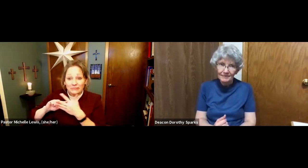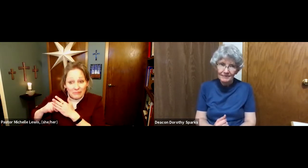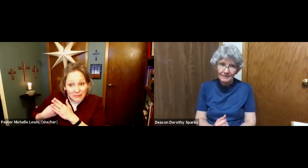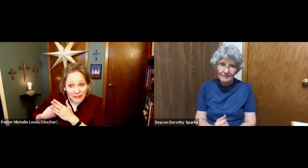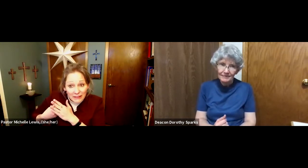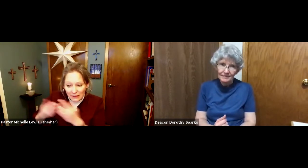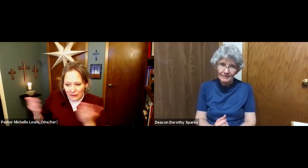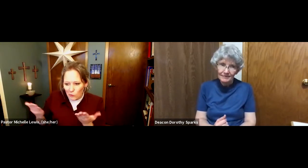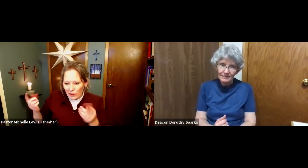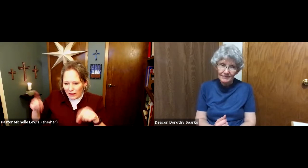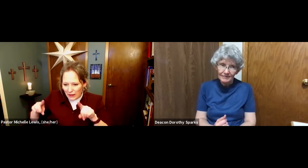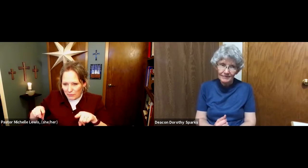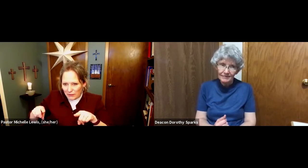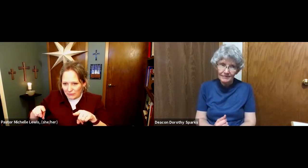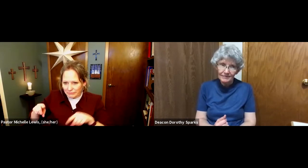We give you thanks, God.